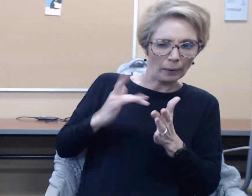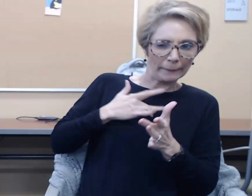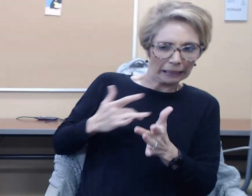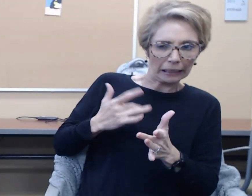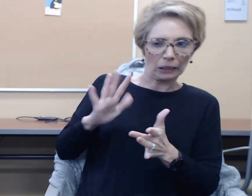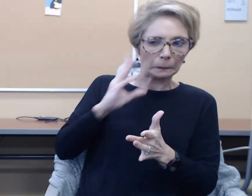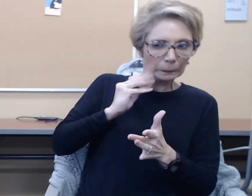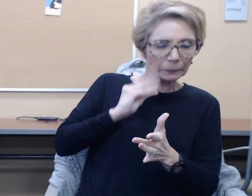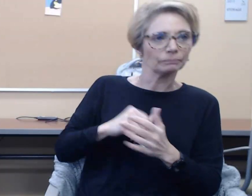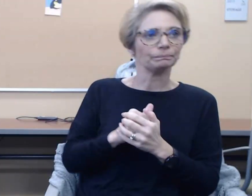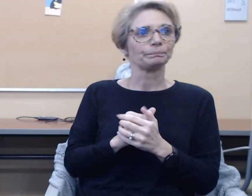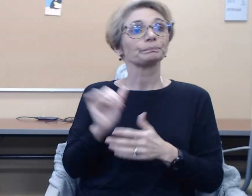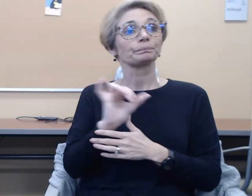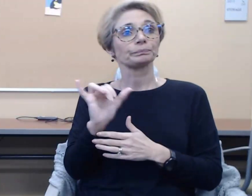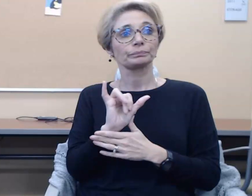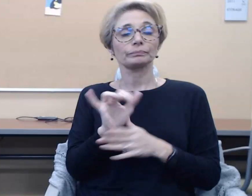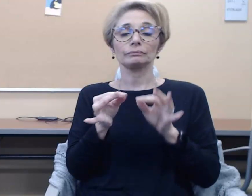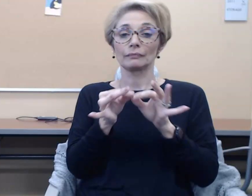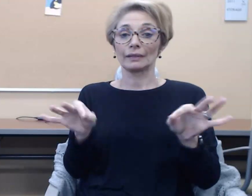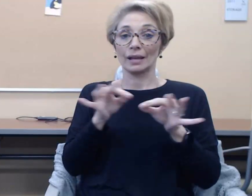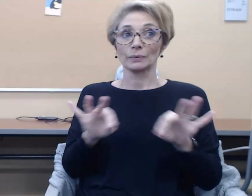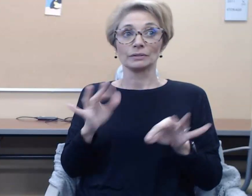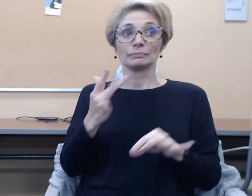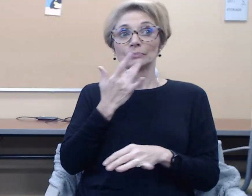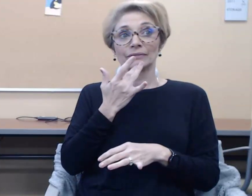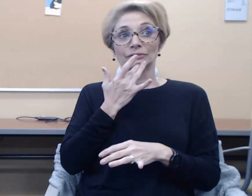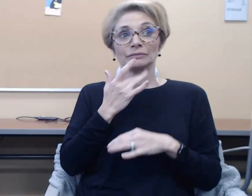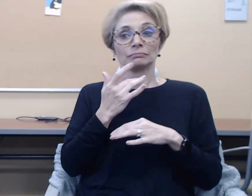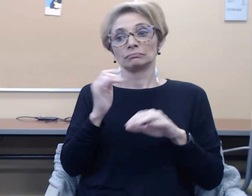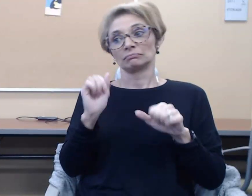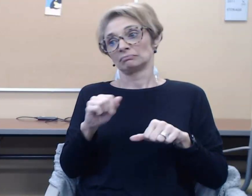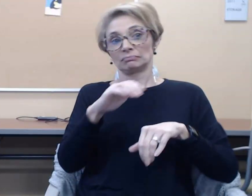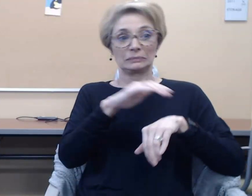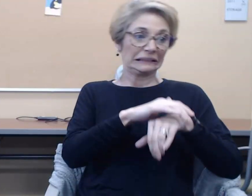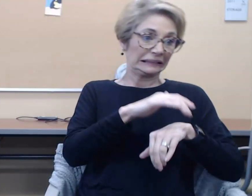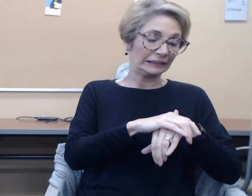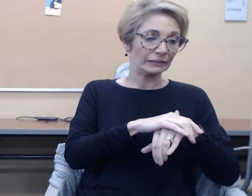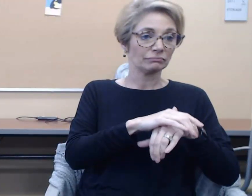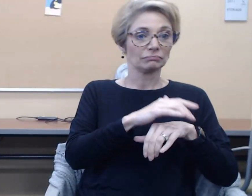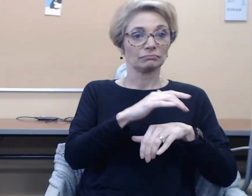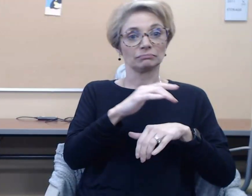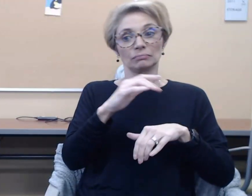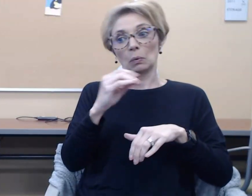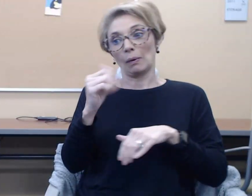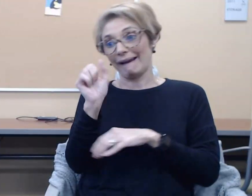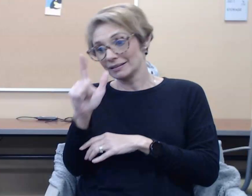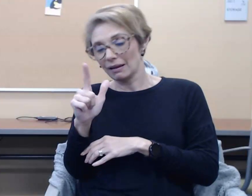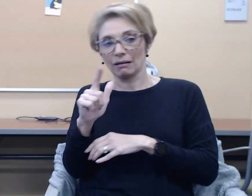Another stipulation is that language preferences can be English and or ASL and or sign system